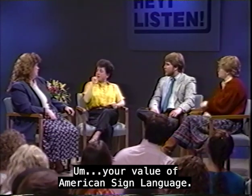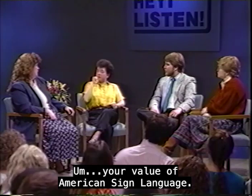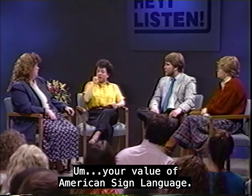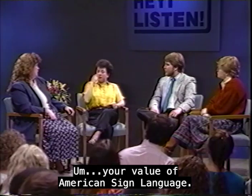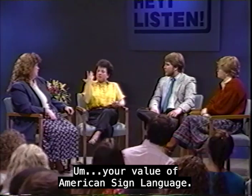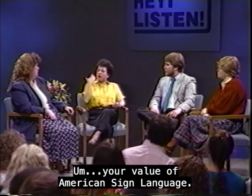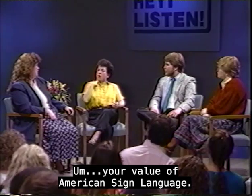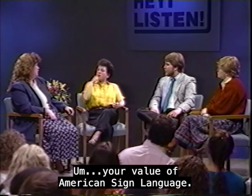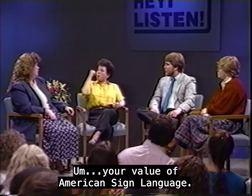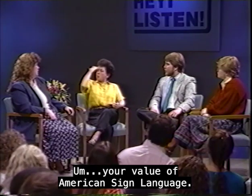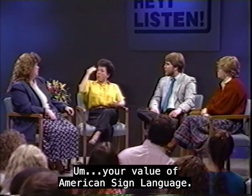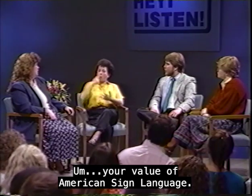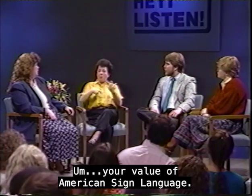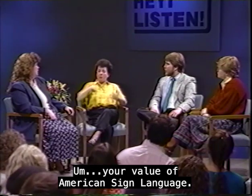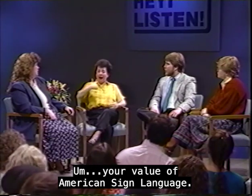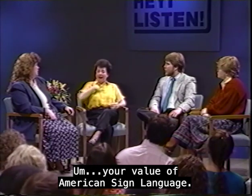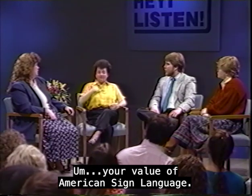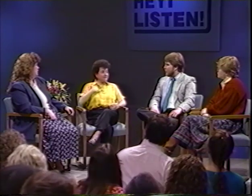Your value of American Sign Language.